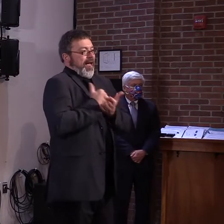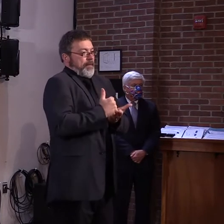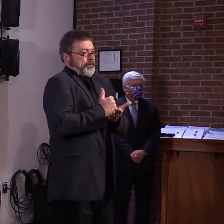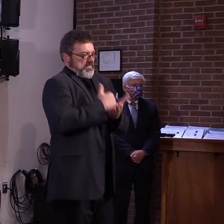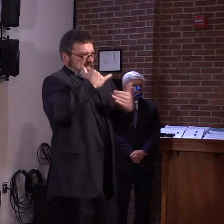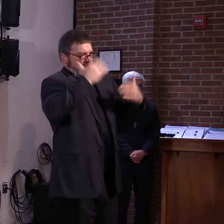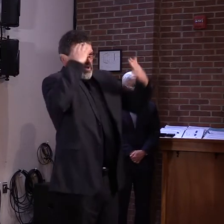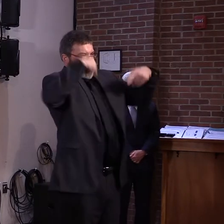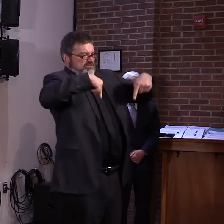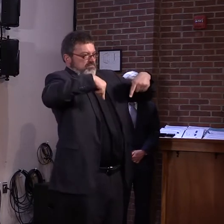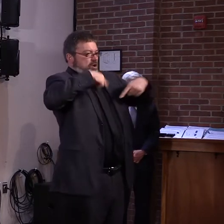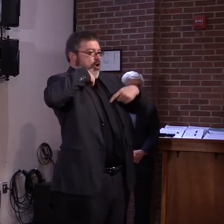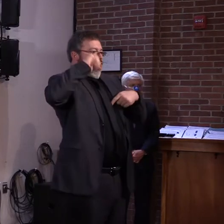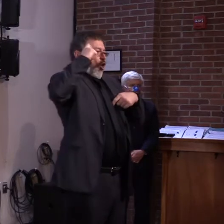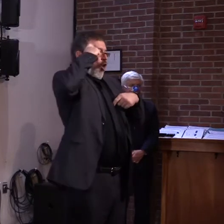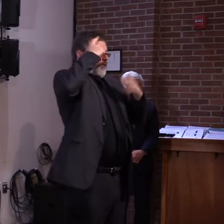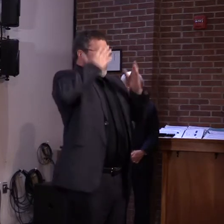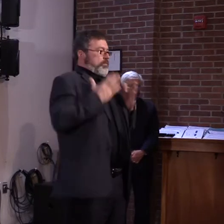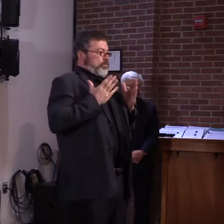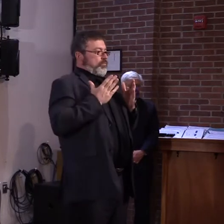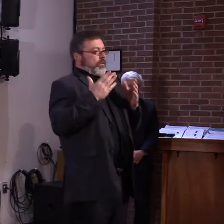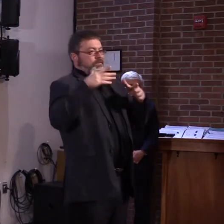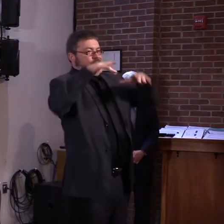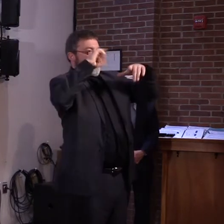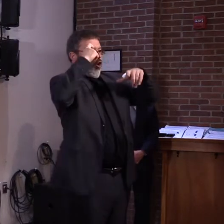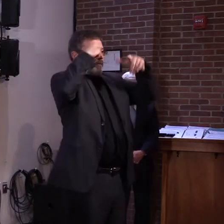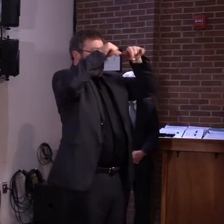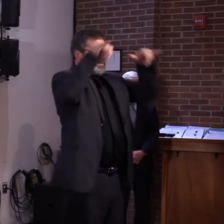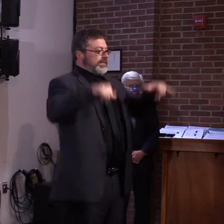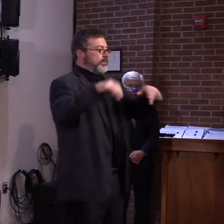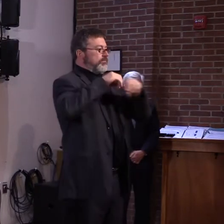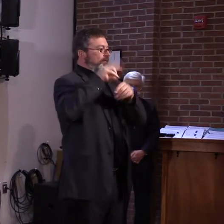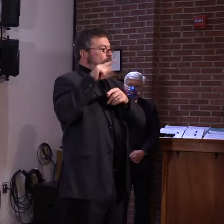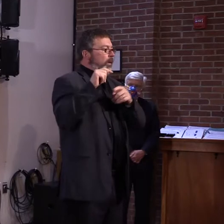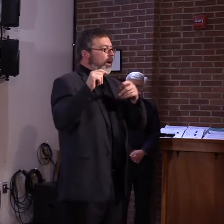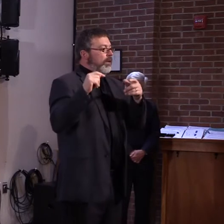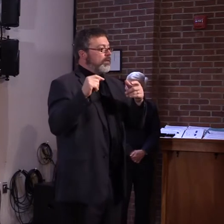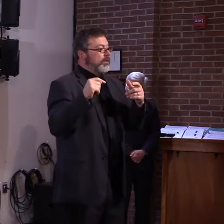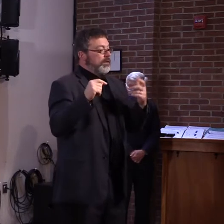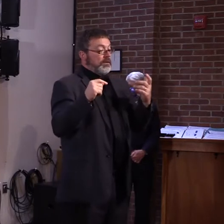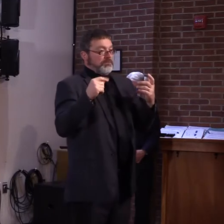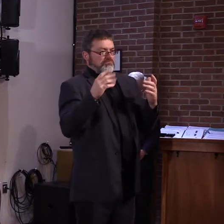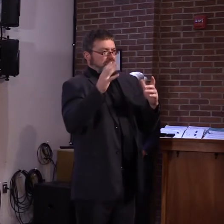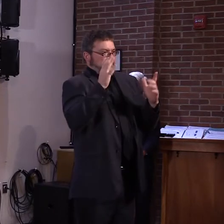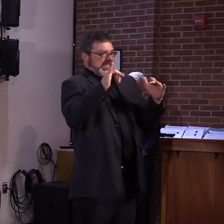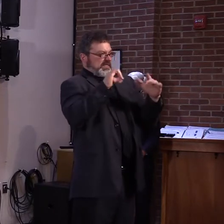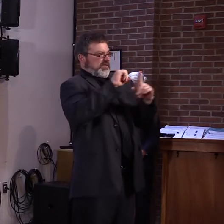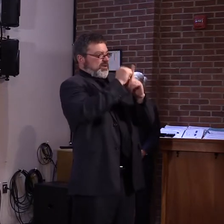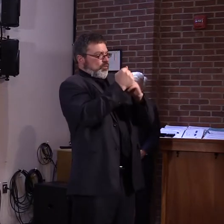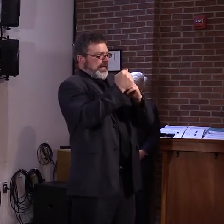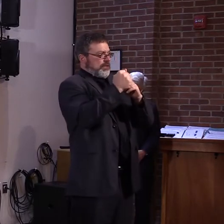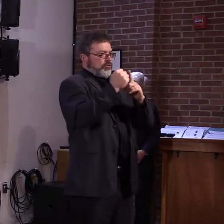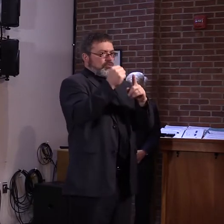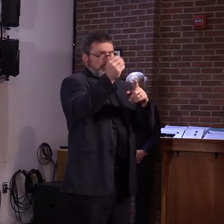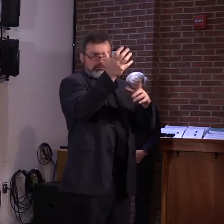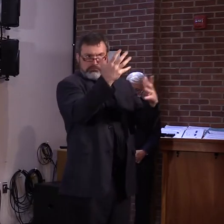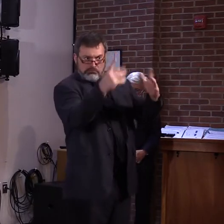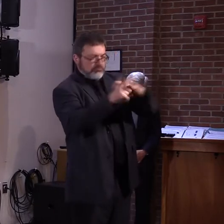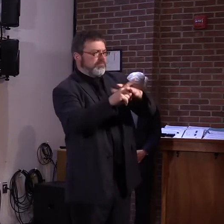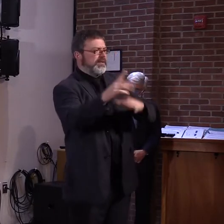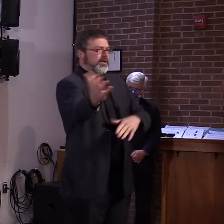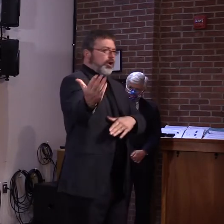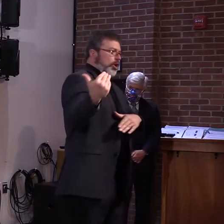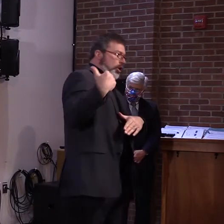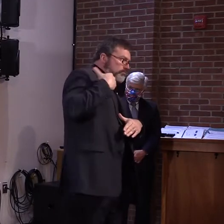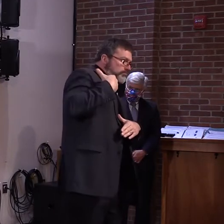of its citizens. This is no different. So if there was a request for help from the mayor,